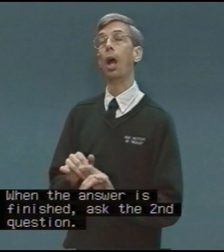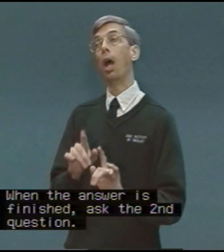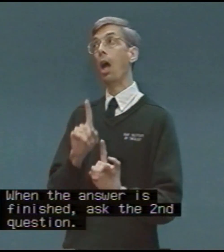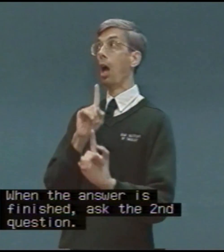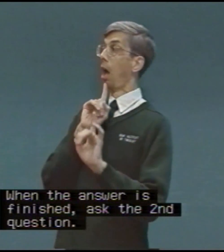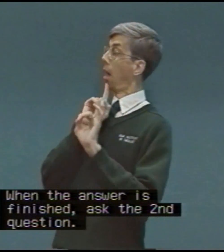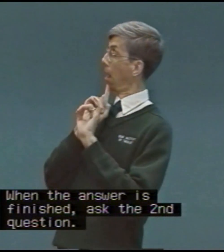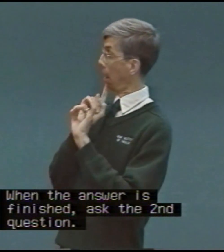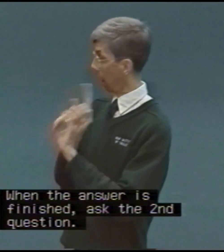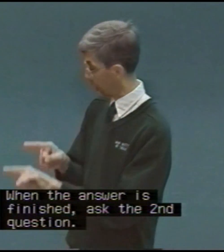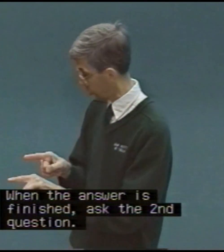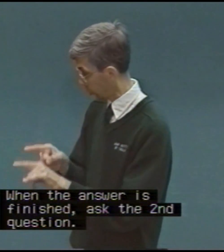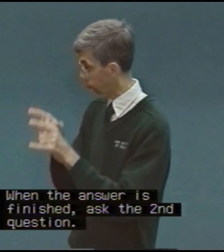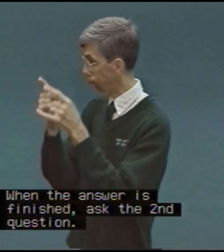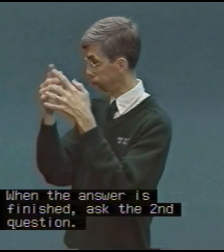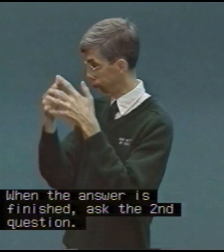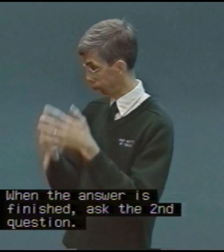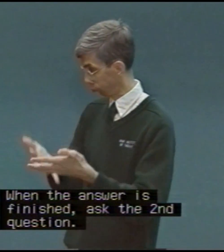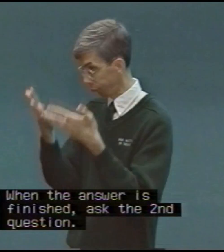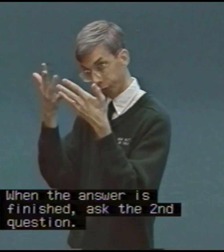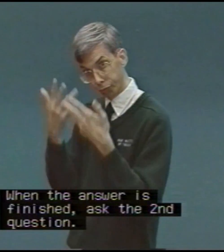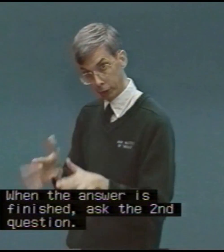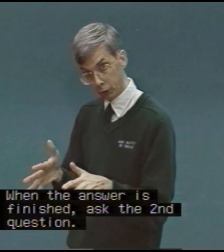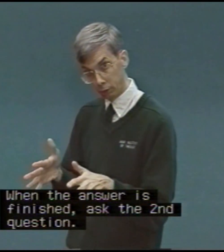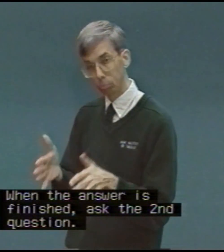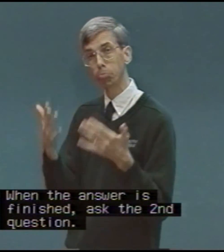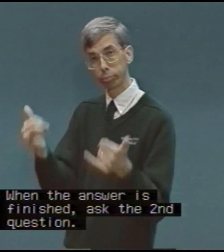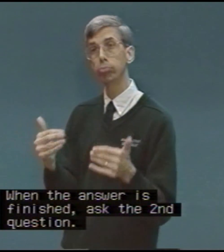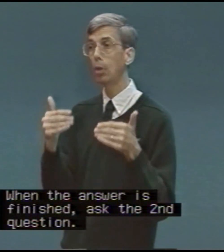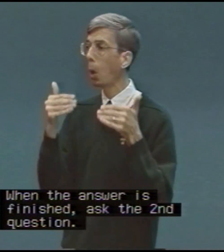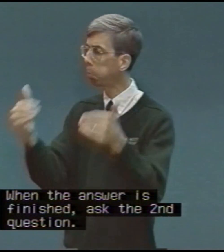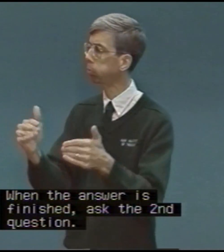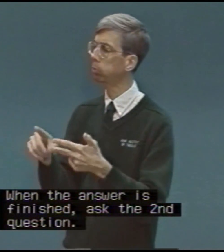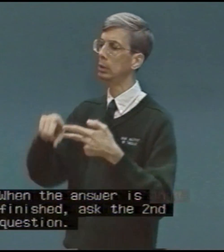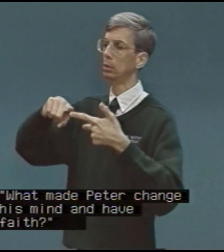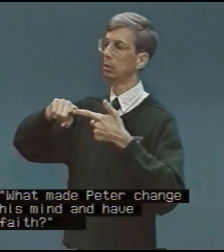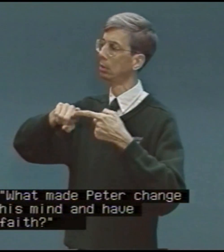When the answer is finished, ask the second question.